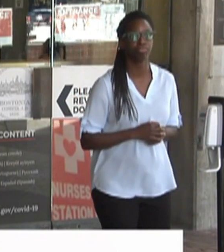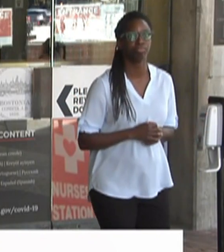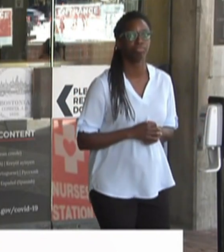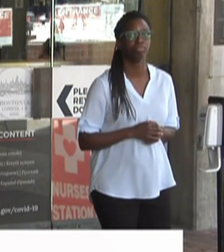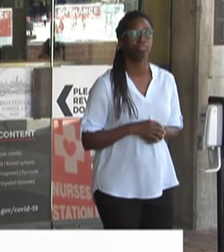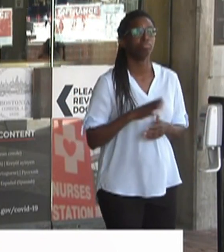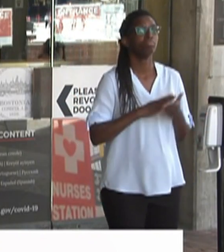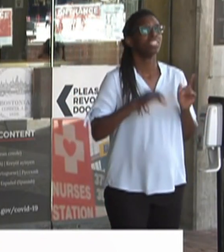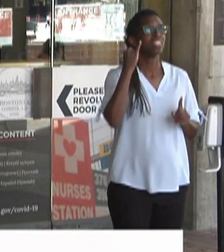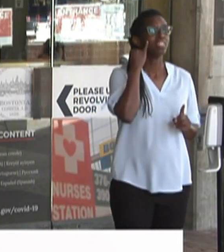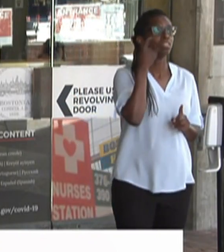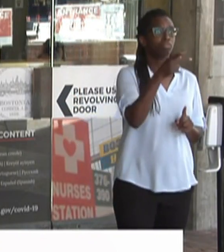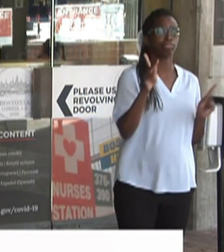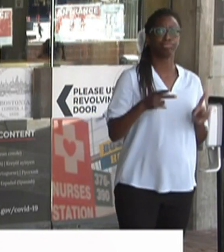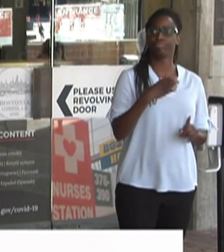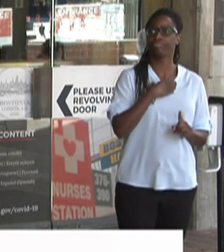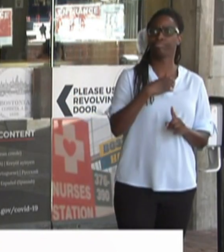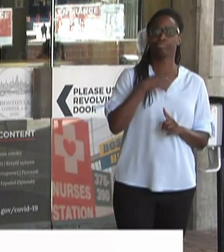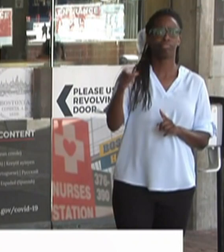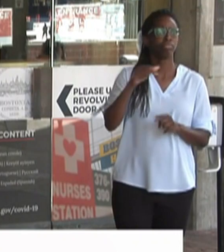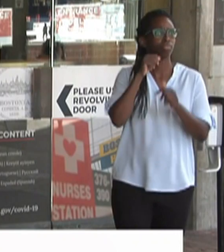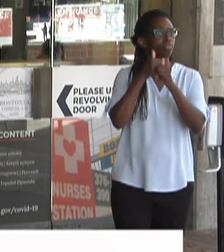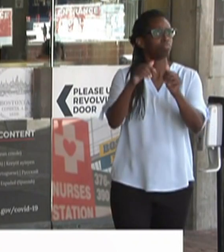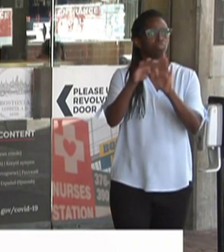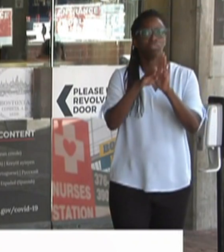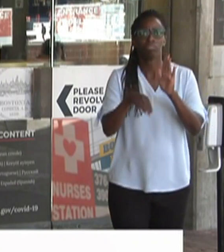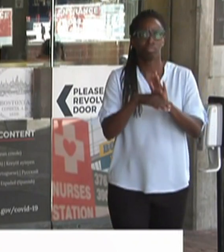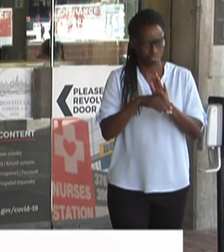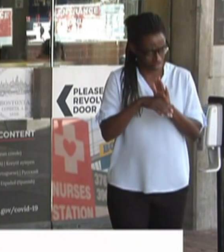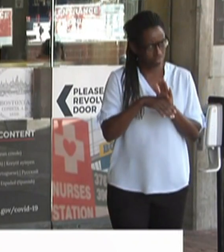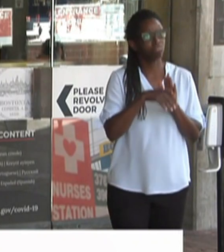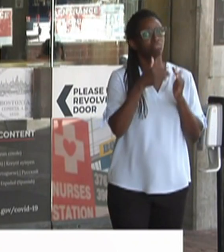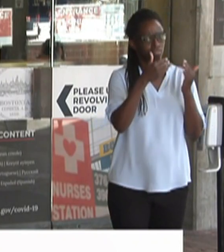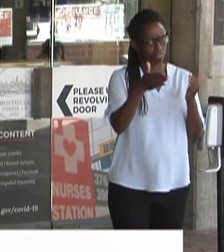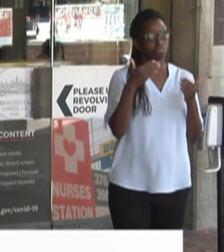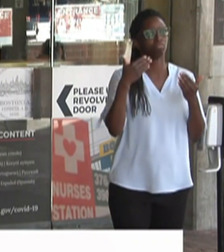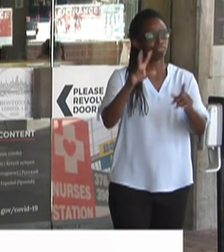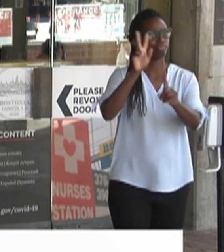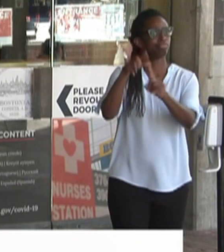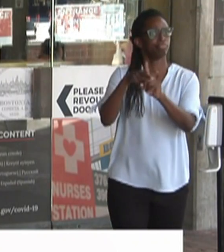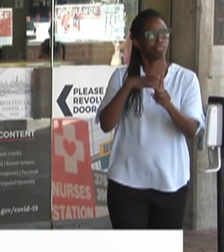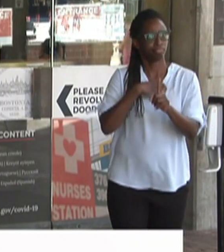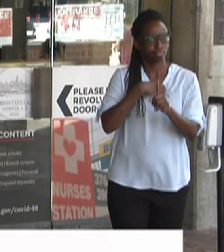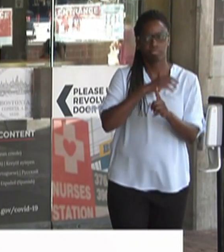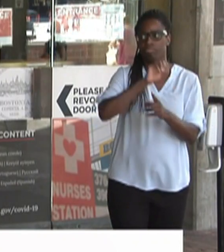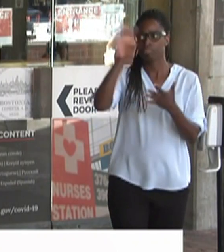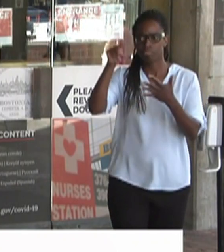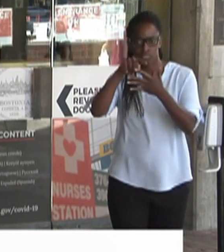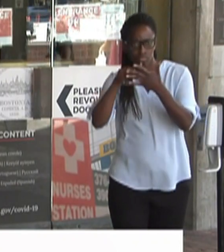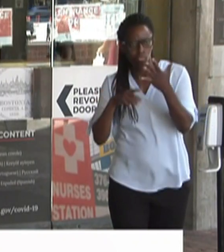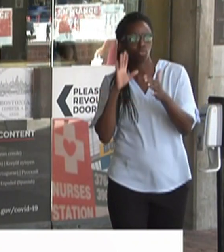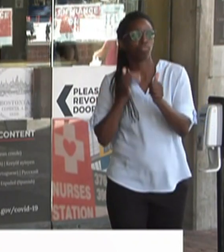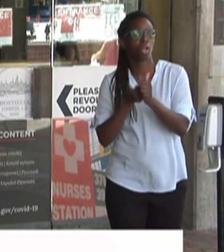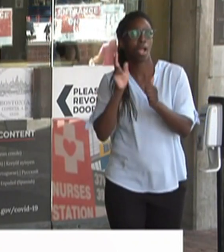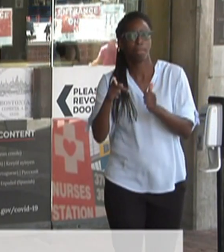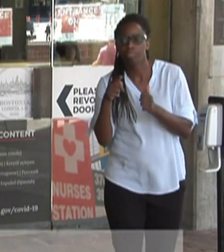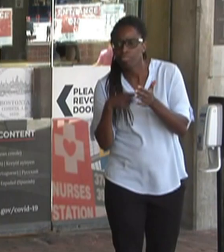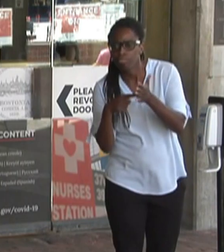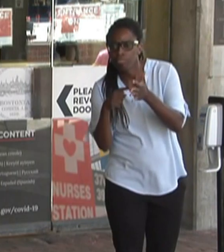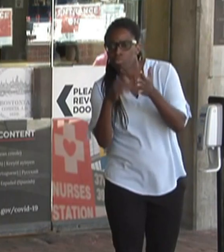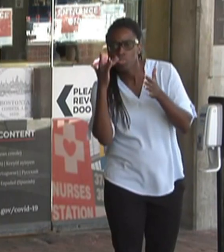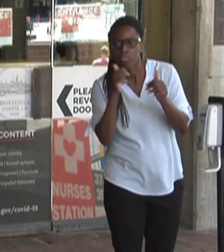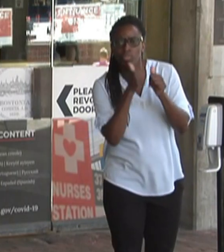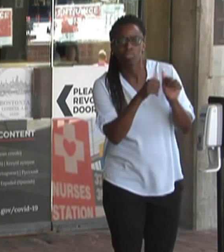We're also working with businesses to help them follow the guidelines. Business outreach started today in multiple languages. We're making